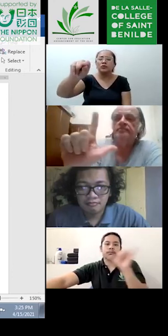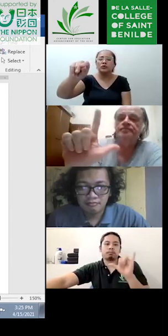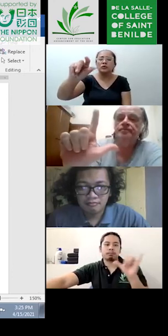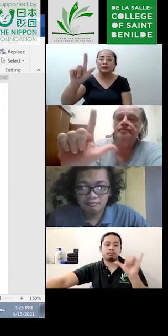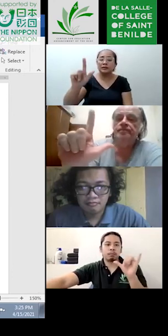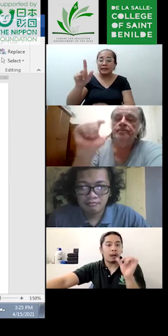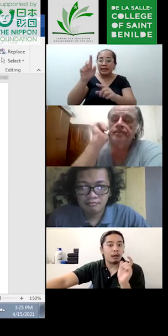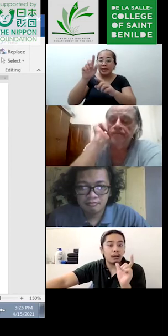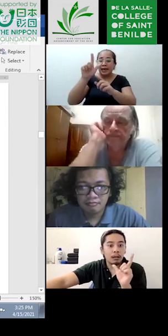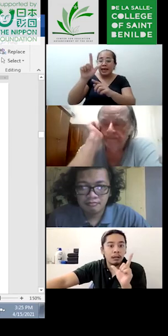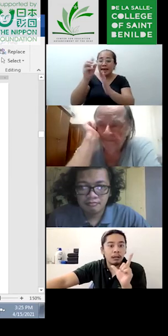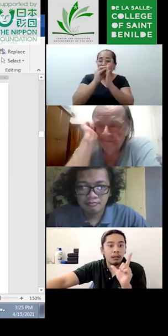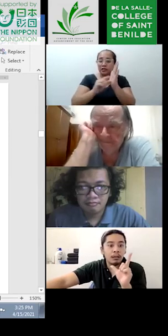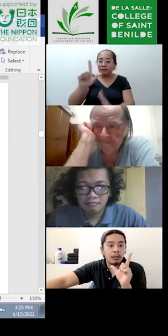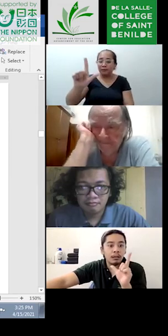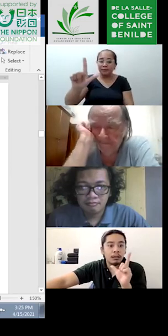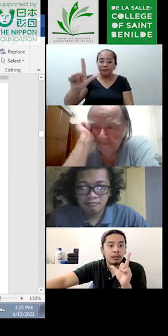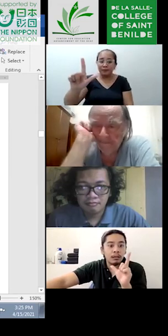shape.